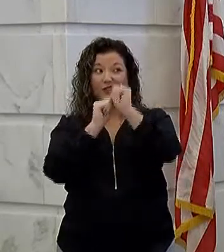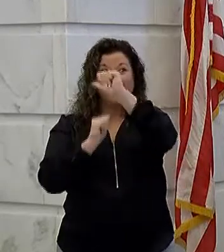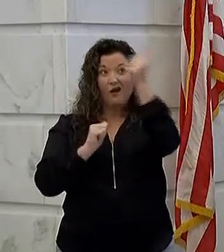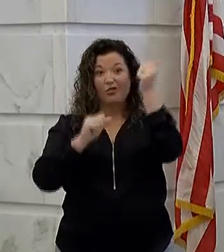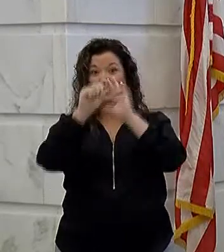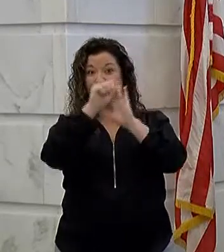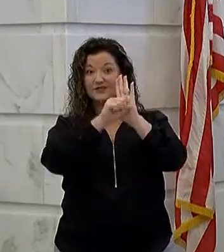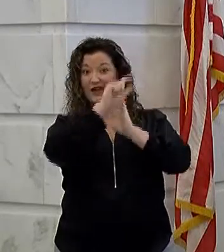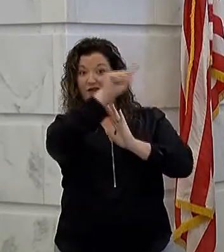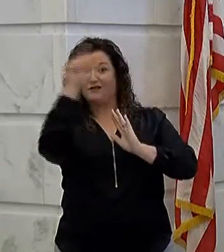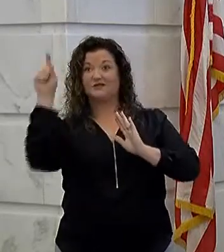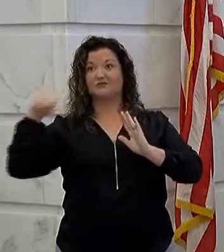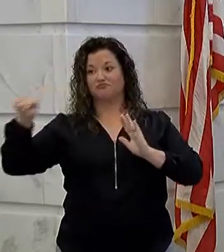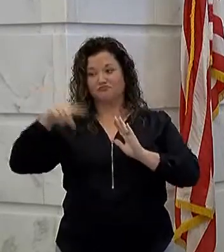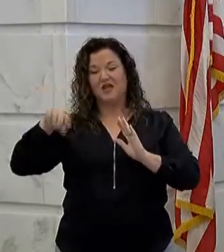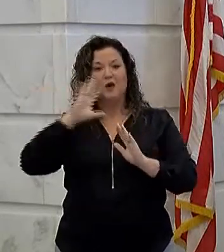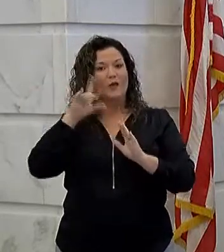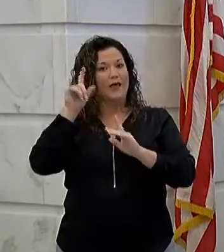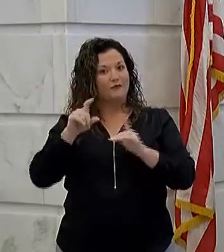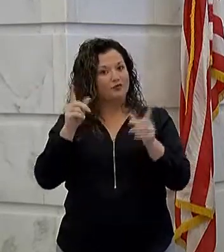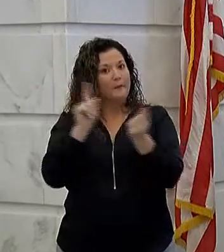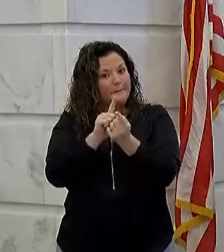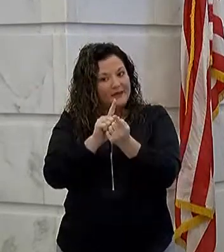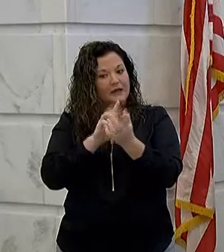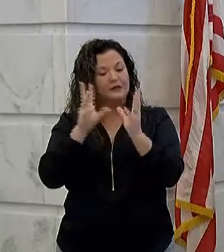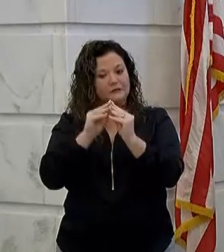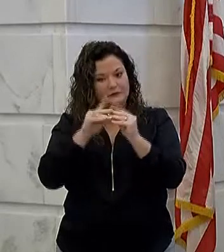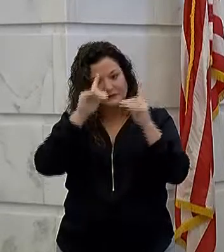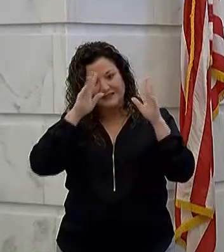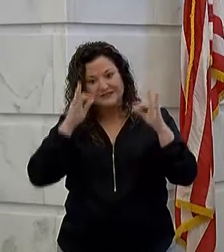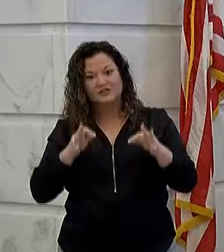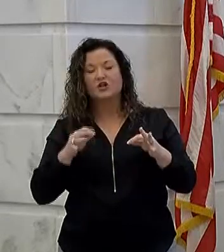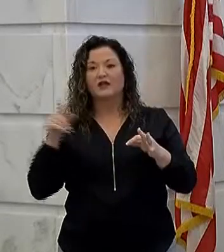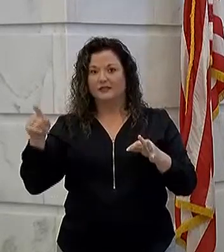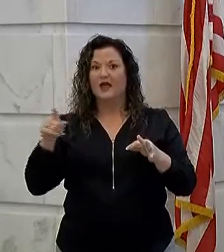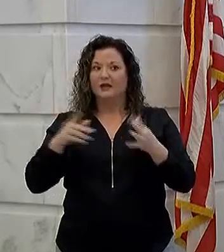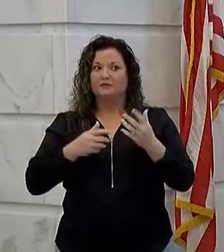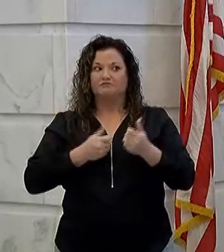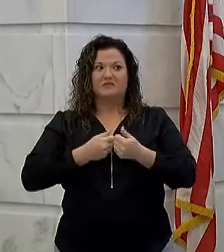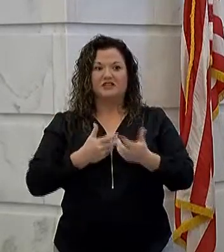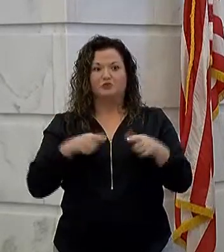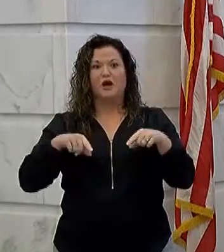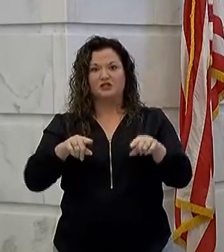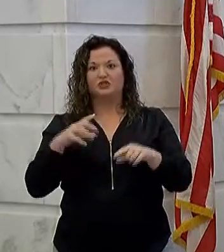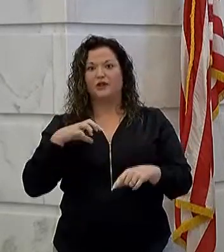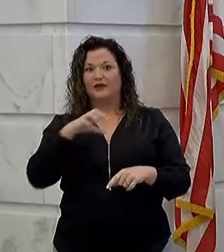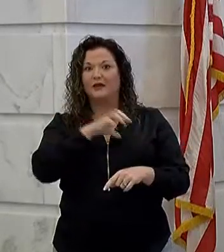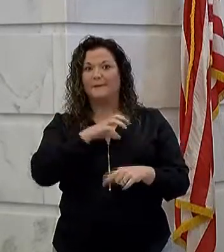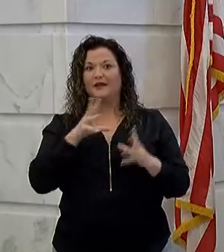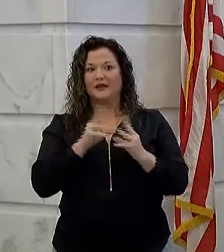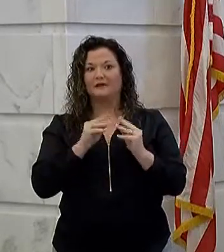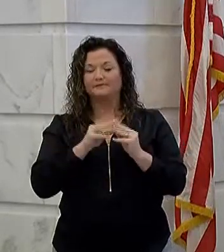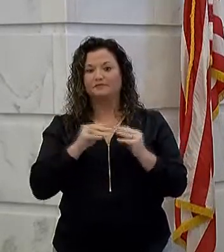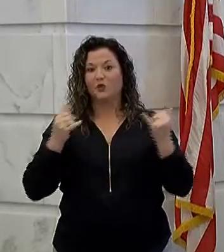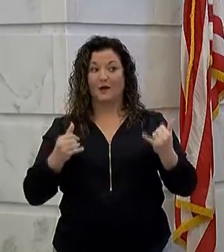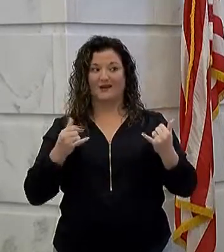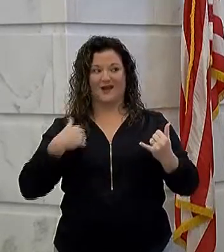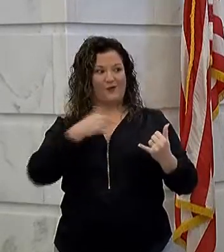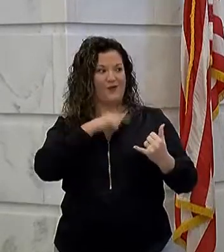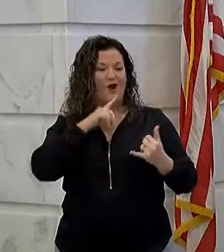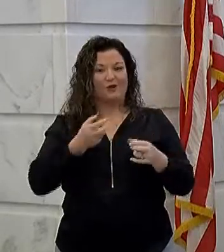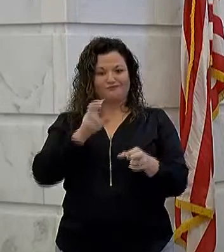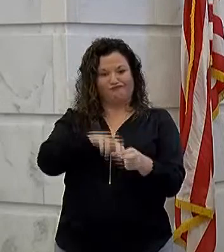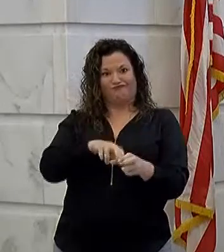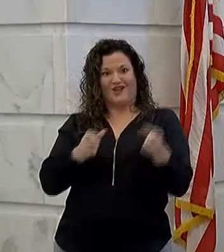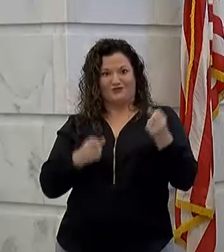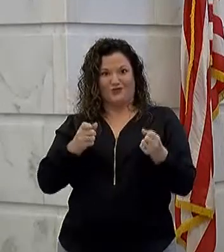they're going to have to meet and make a decision, but I think it was expressed in one of the committee hearings that right now we're in the driver's seat. This